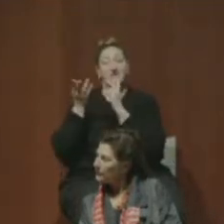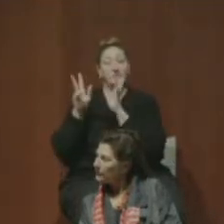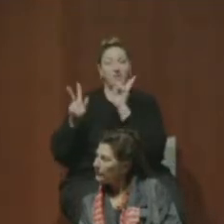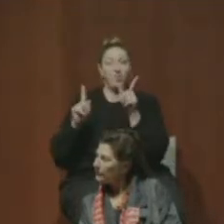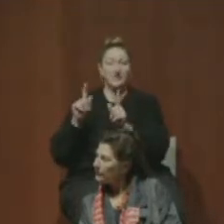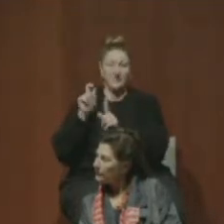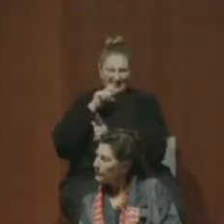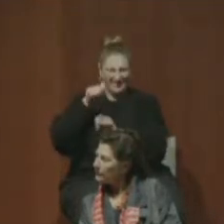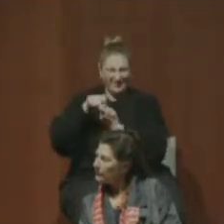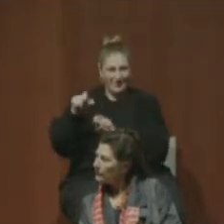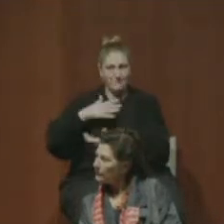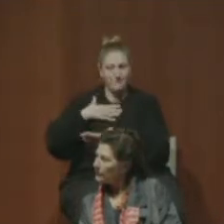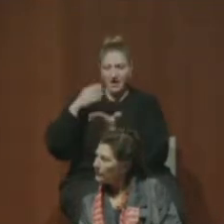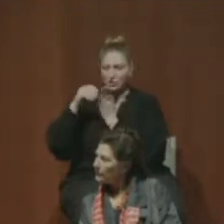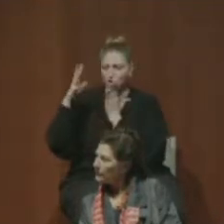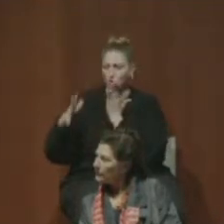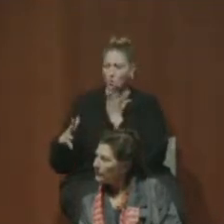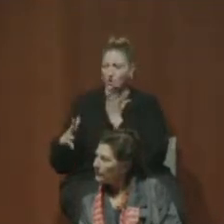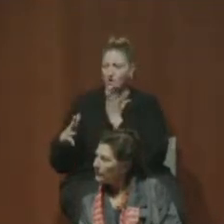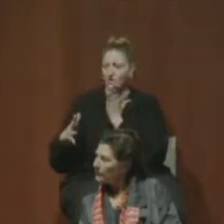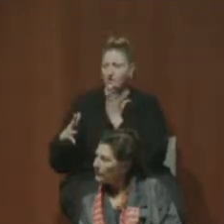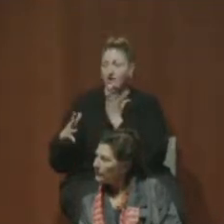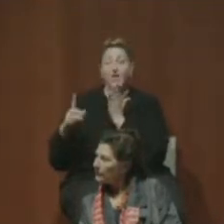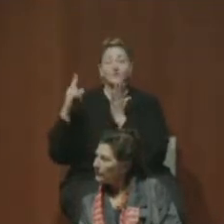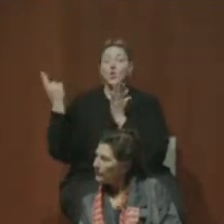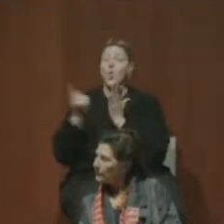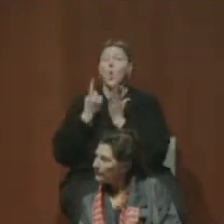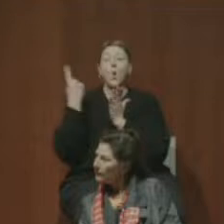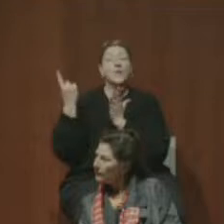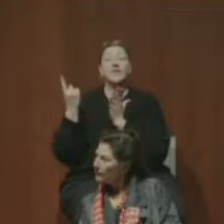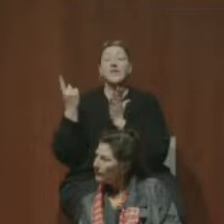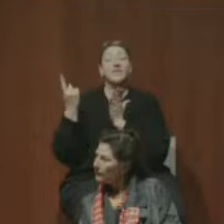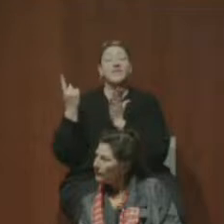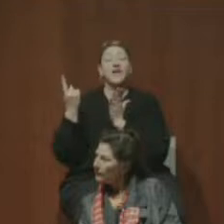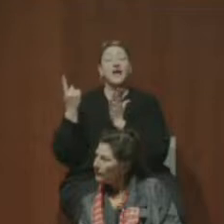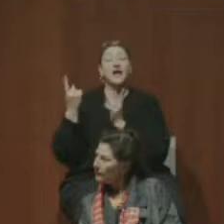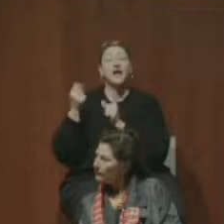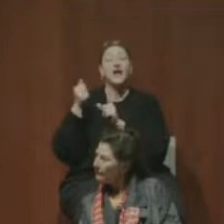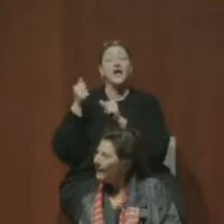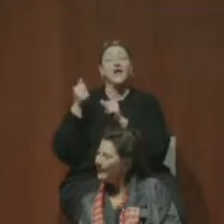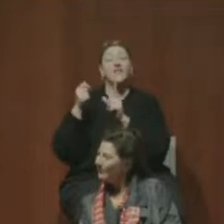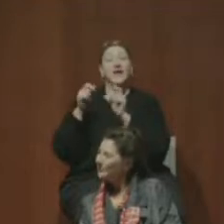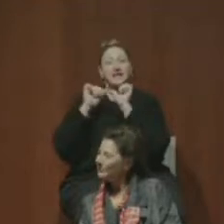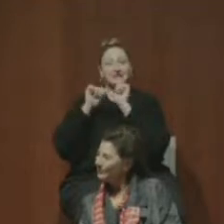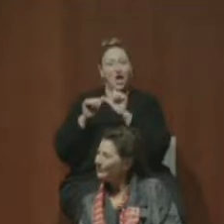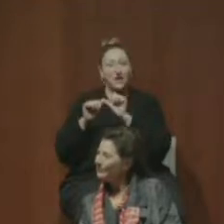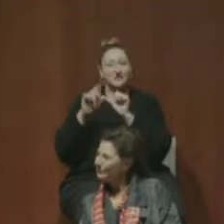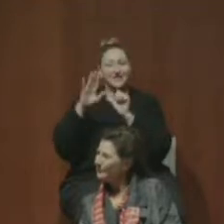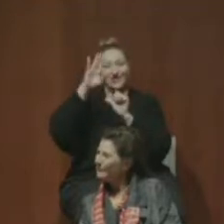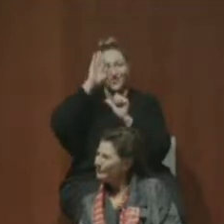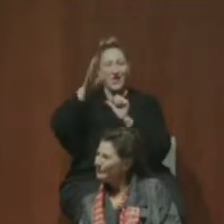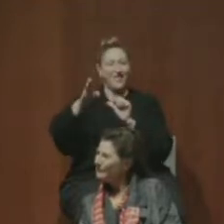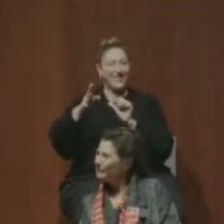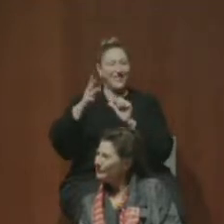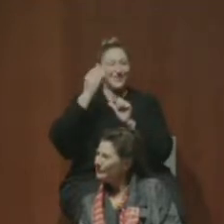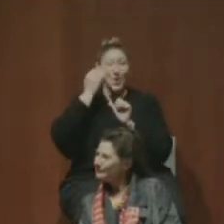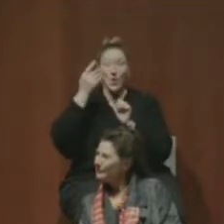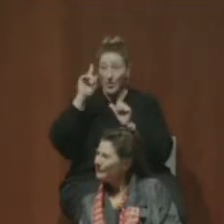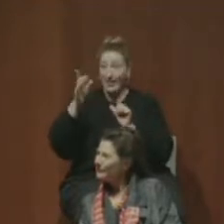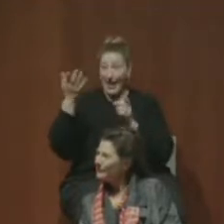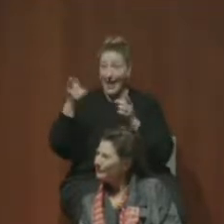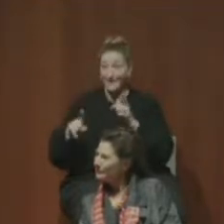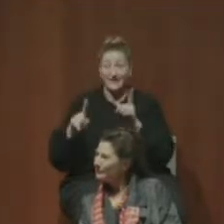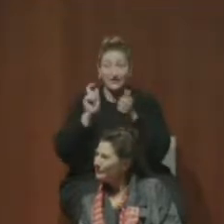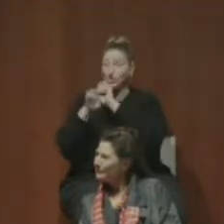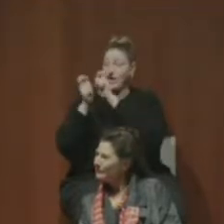students, is that the only thing that is constant is change, you know, if you think about Butler, and the fact that there